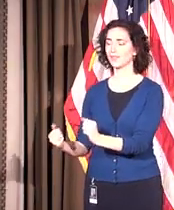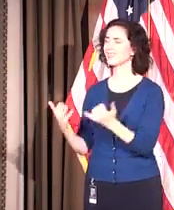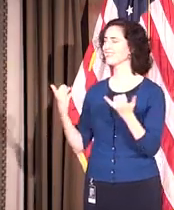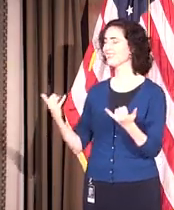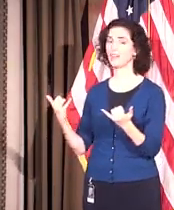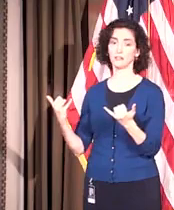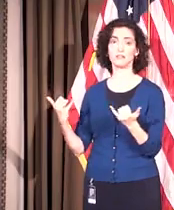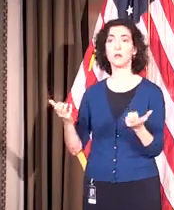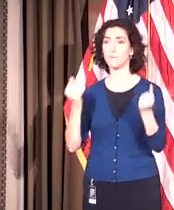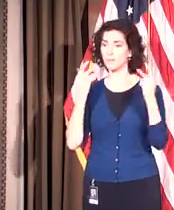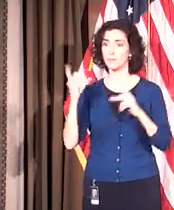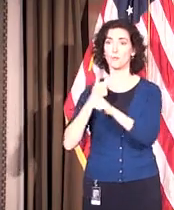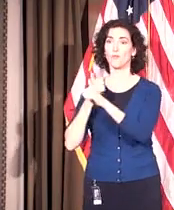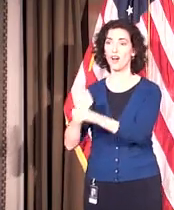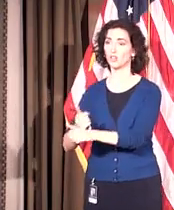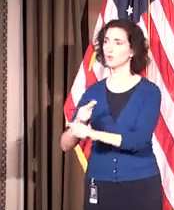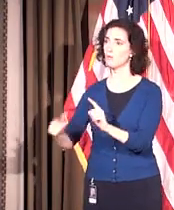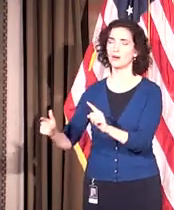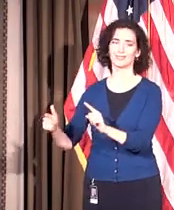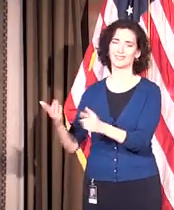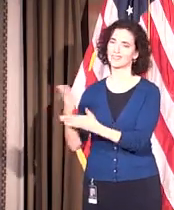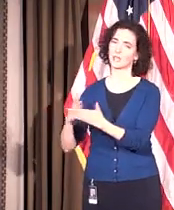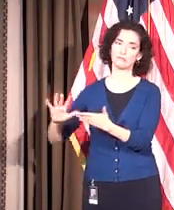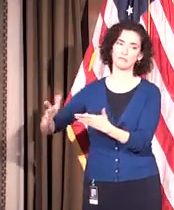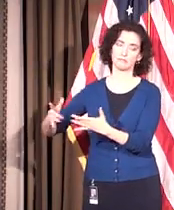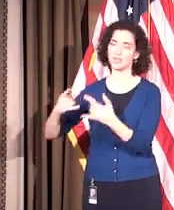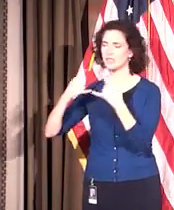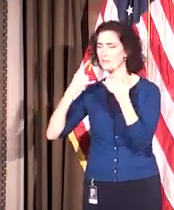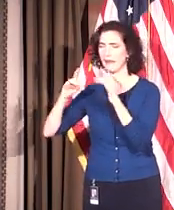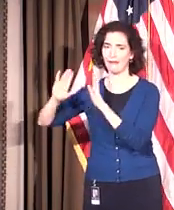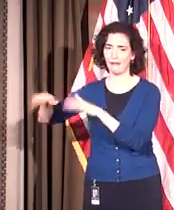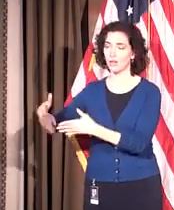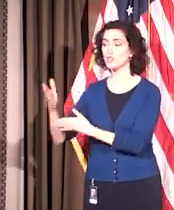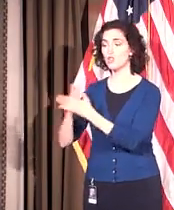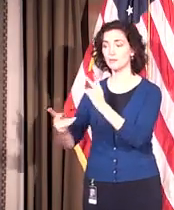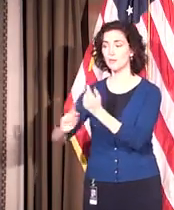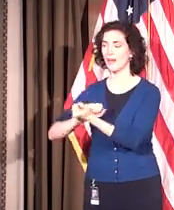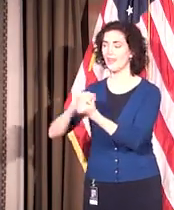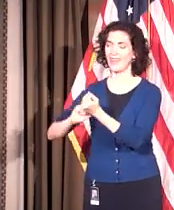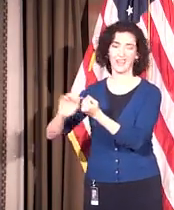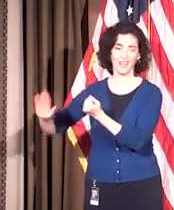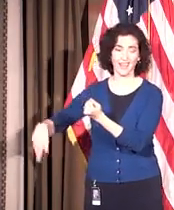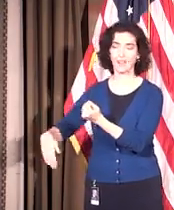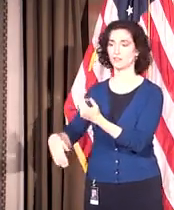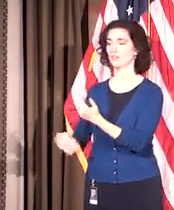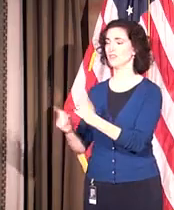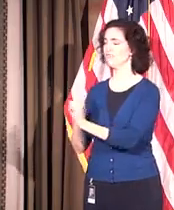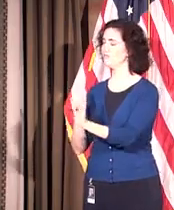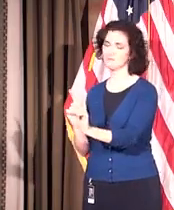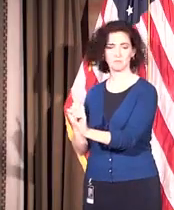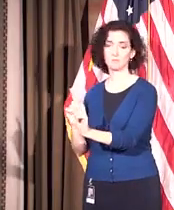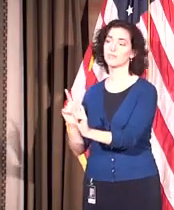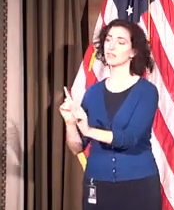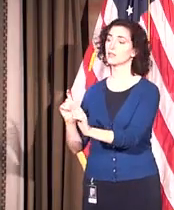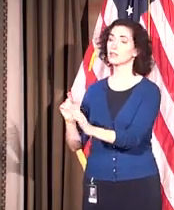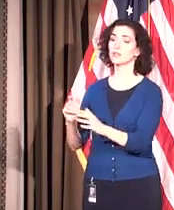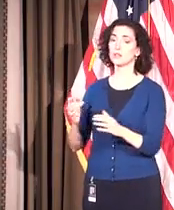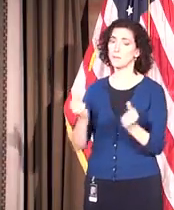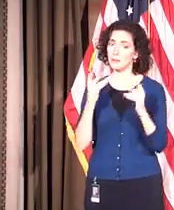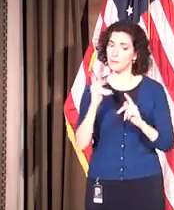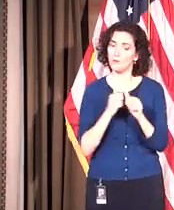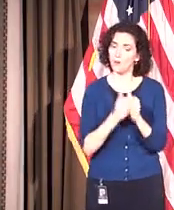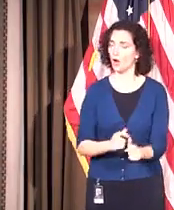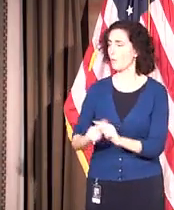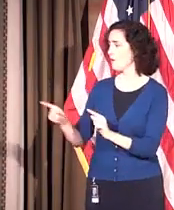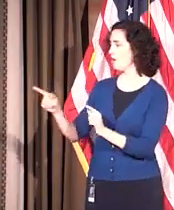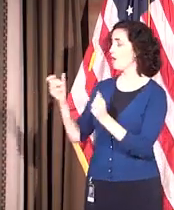currently is the case are wearing their mask and washing their hands and physically distancing, staying home when they're sick. If that will happen,